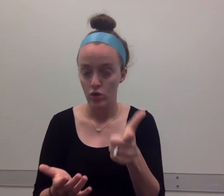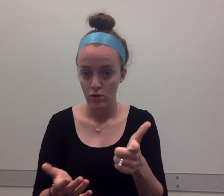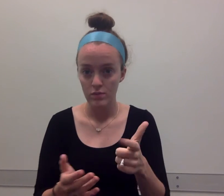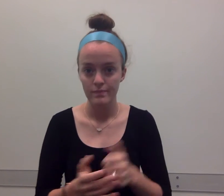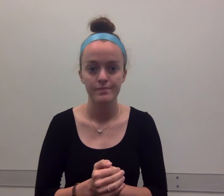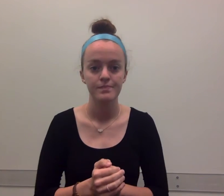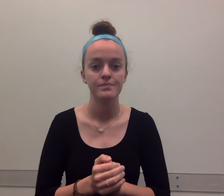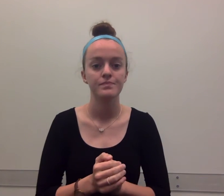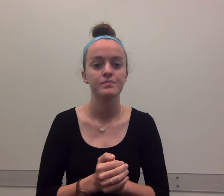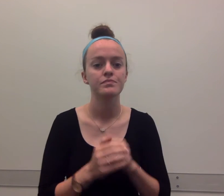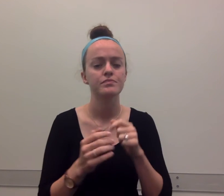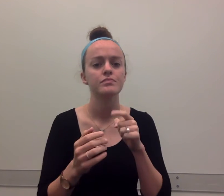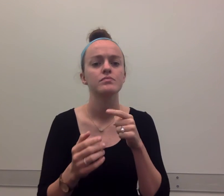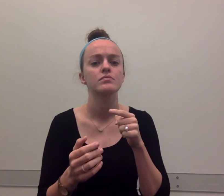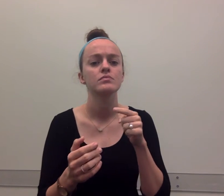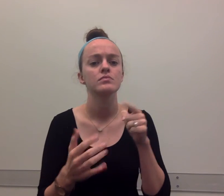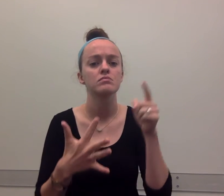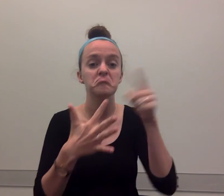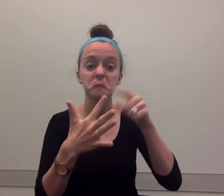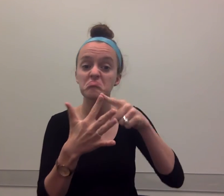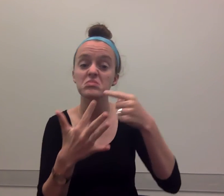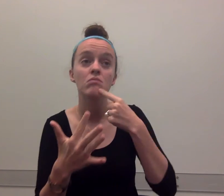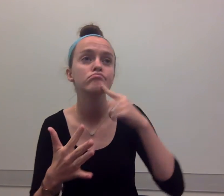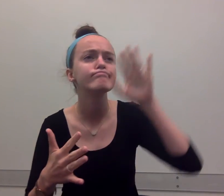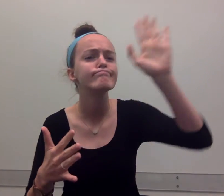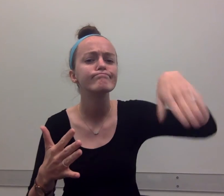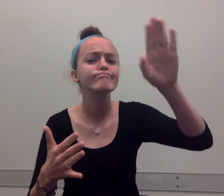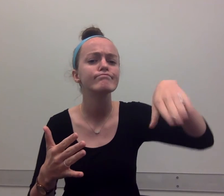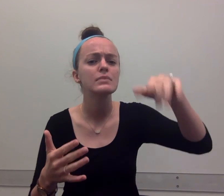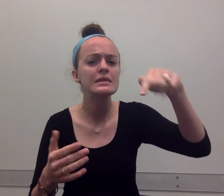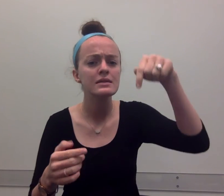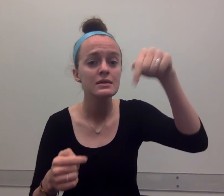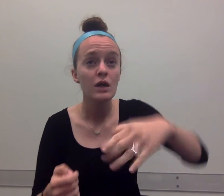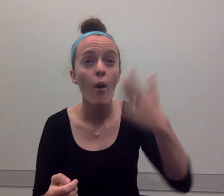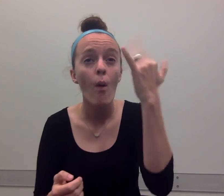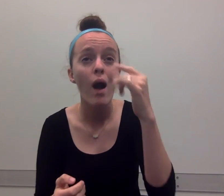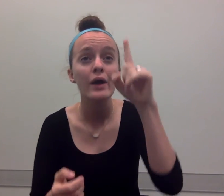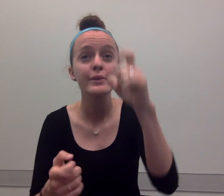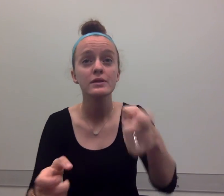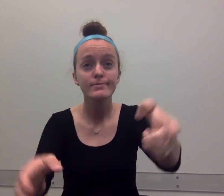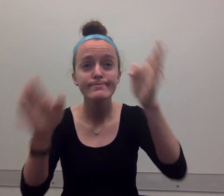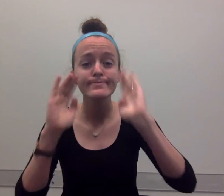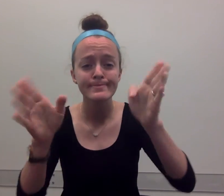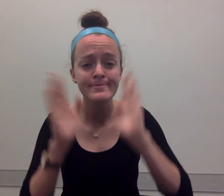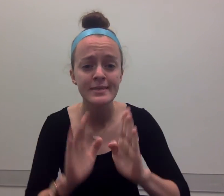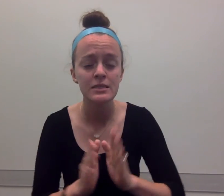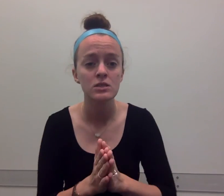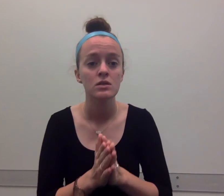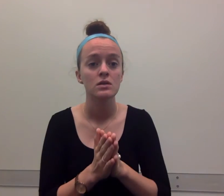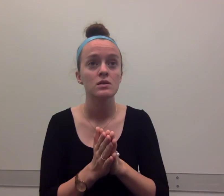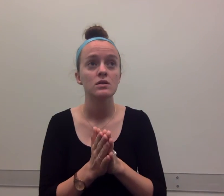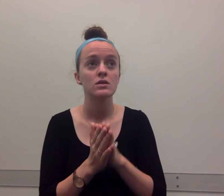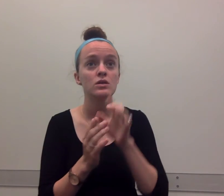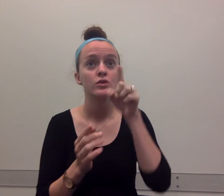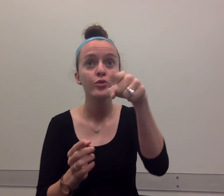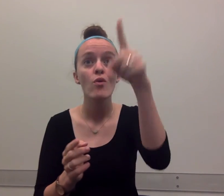It is a step that says, hey, this is why it's important for you to listen, because it involves you.